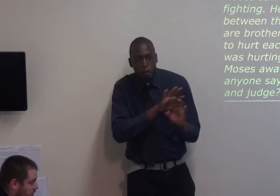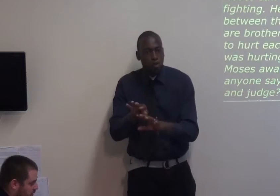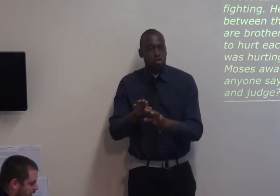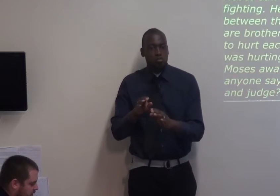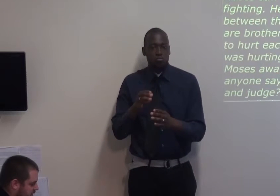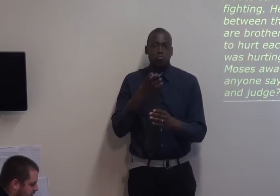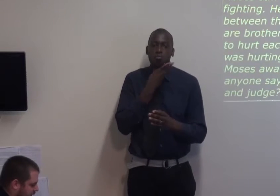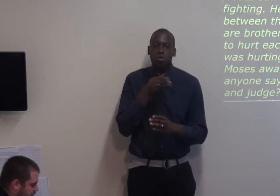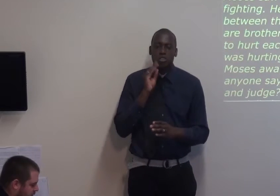and said to him,